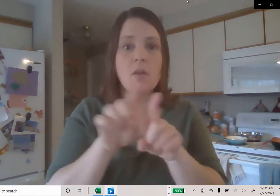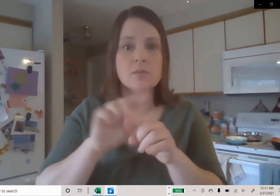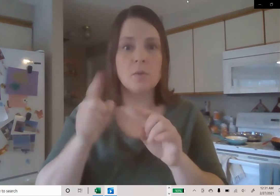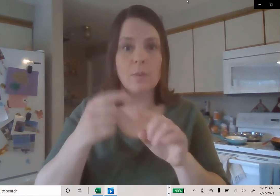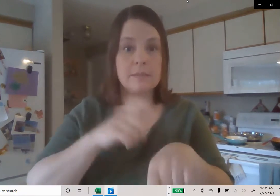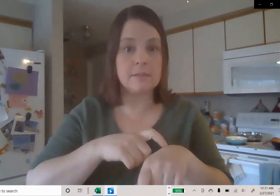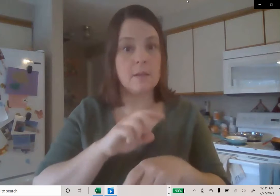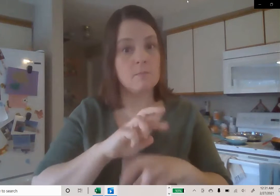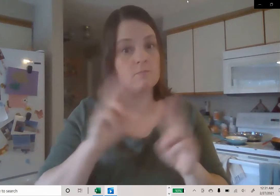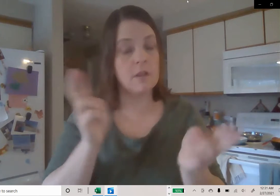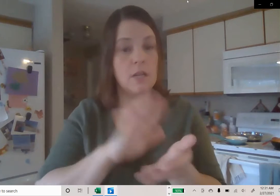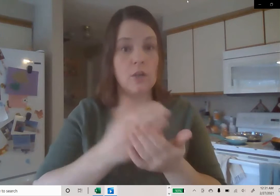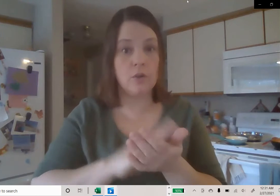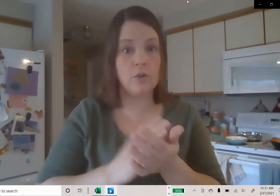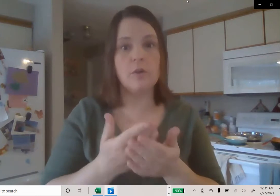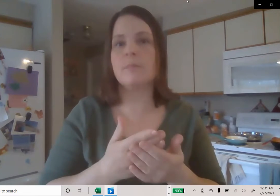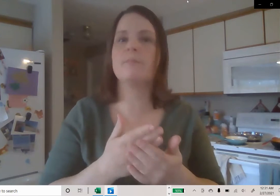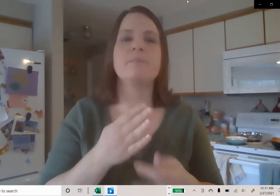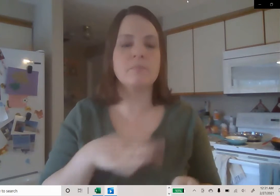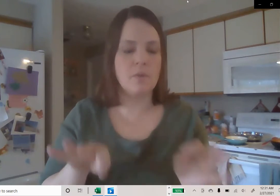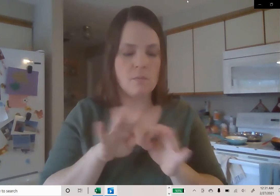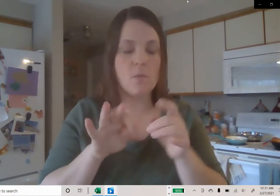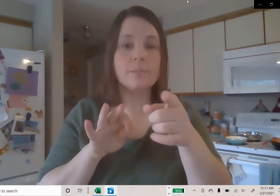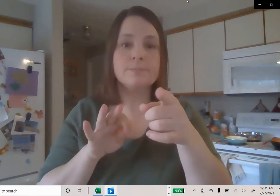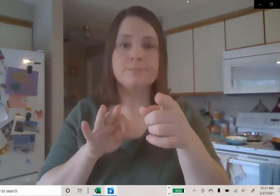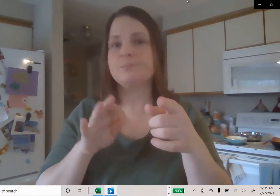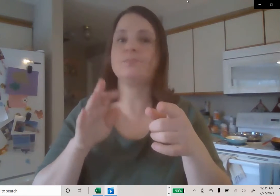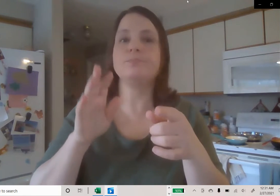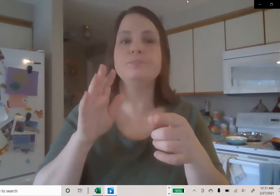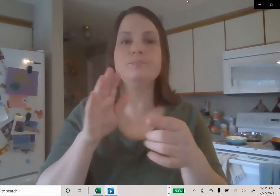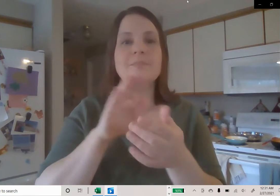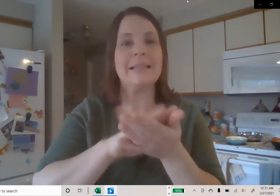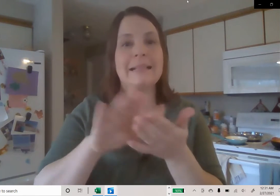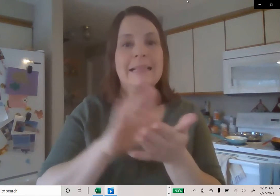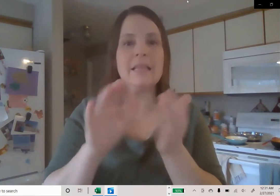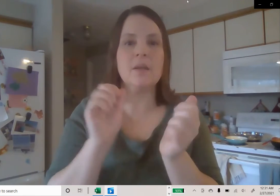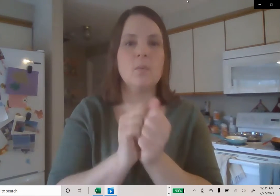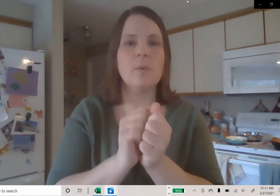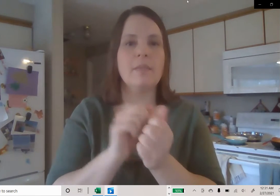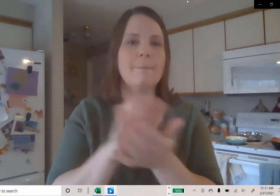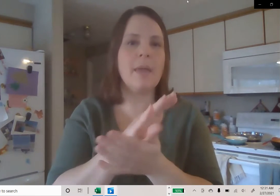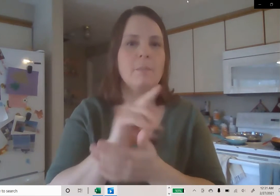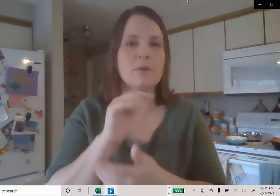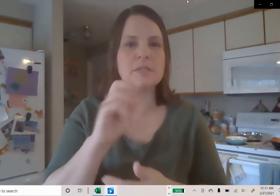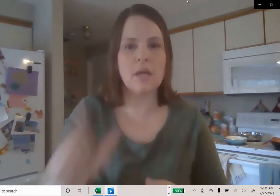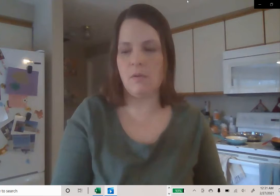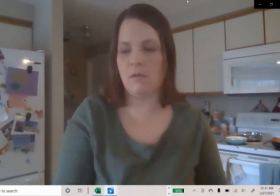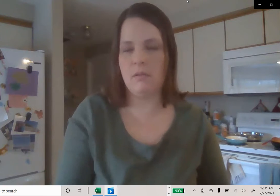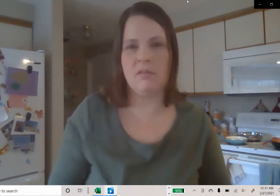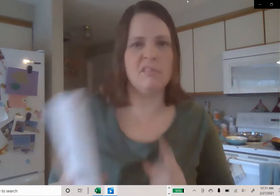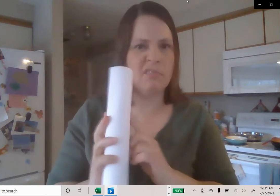Keep them in a dry paper bag and they'll keep good long. And when you're ready to cook them, remember to clean them with a paper